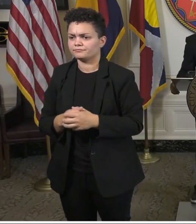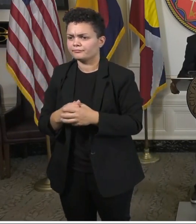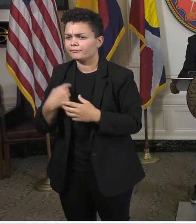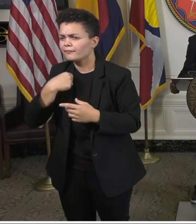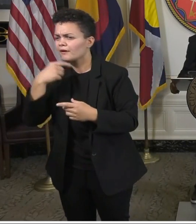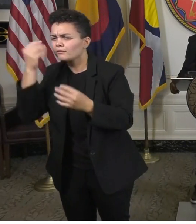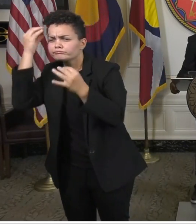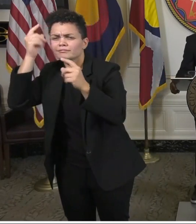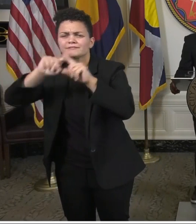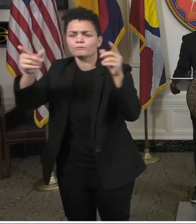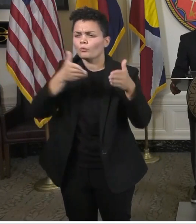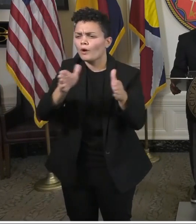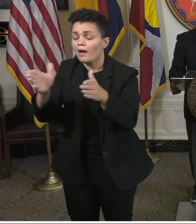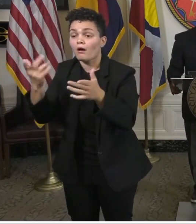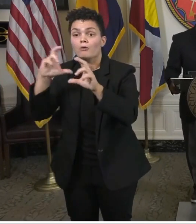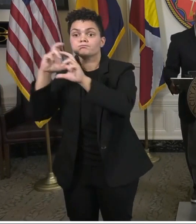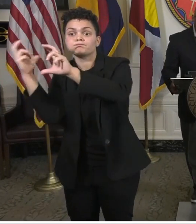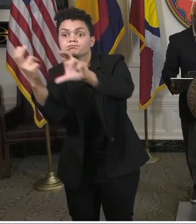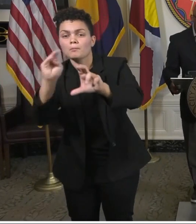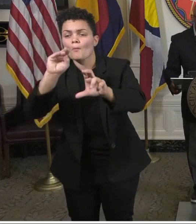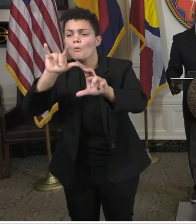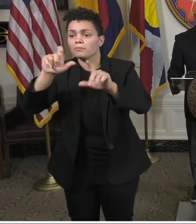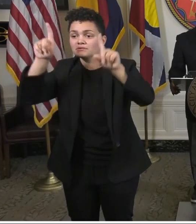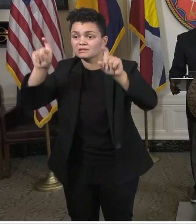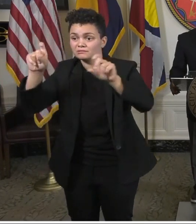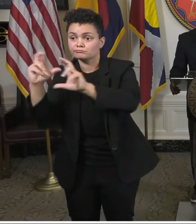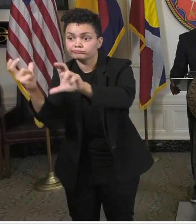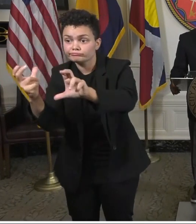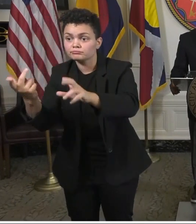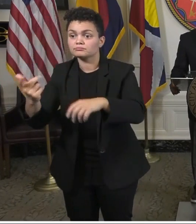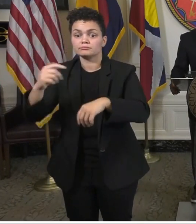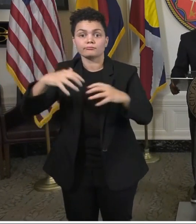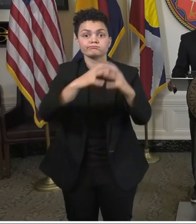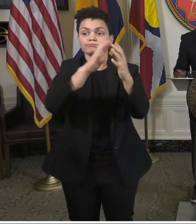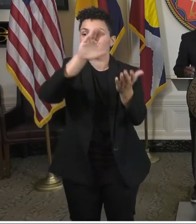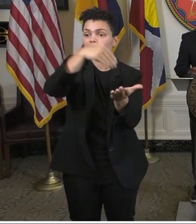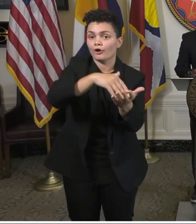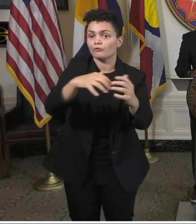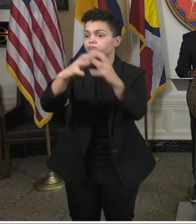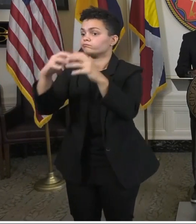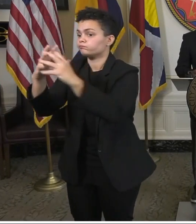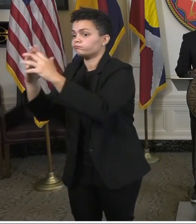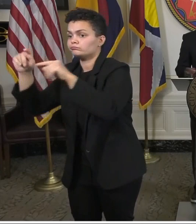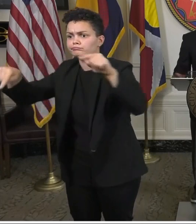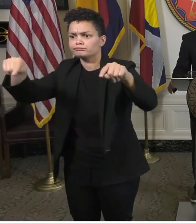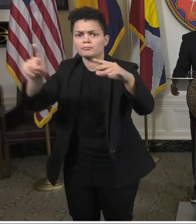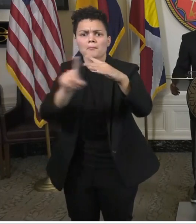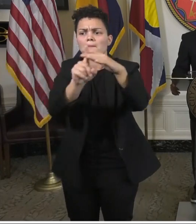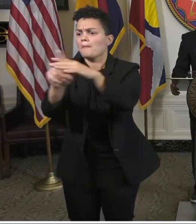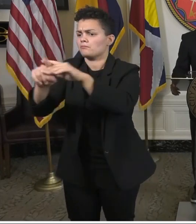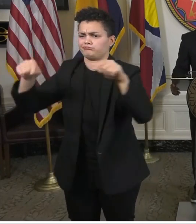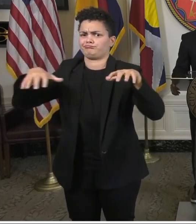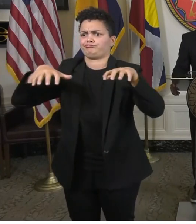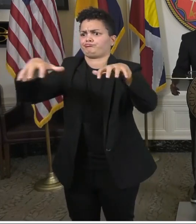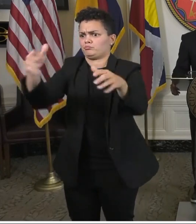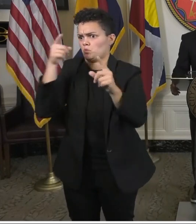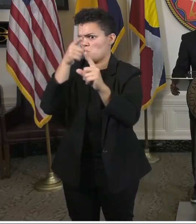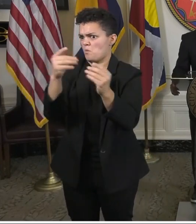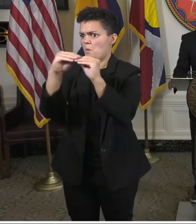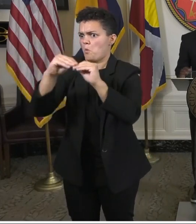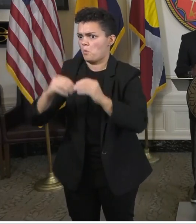events, and food giveaways. We've been doing this in partnership with a lot of community organizations, and I want to thank